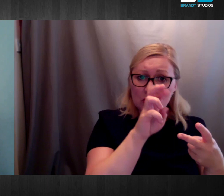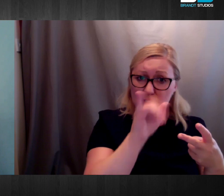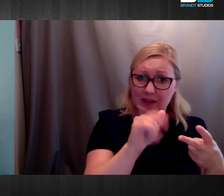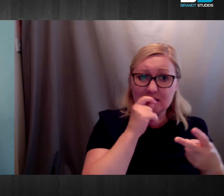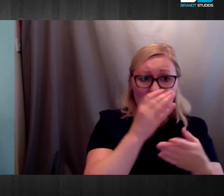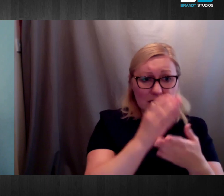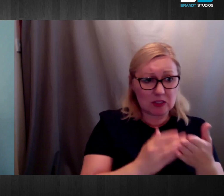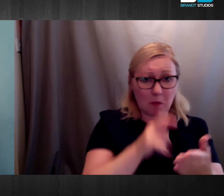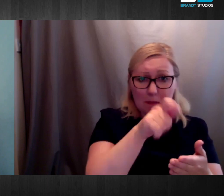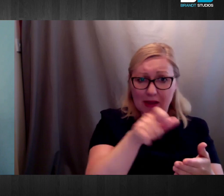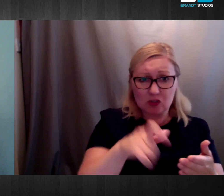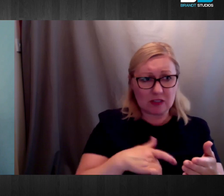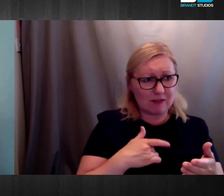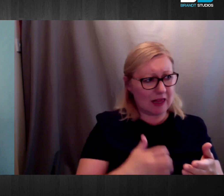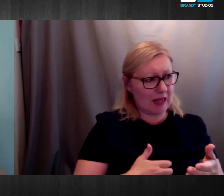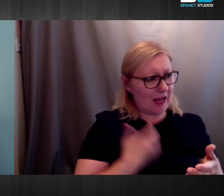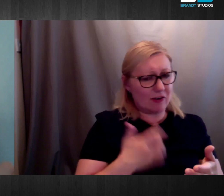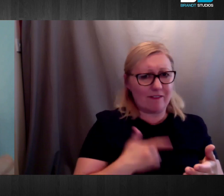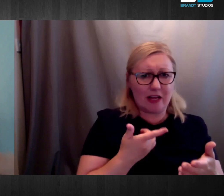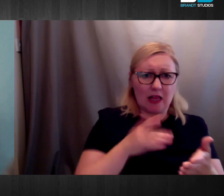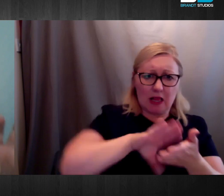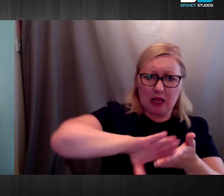bit of a timeline going on in that.